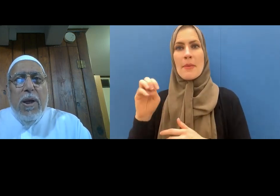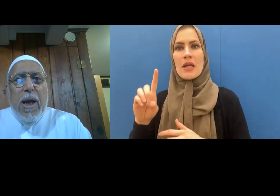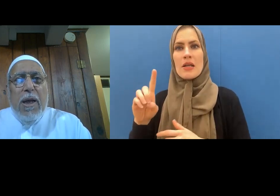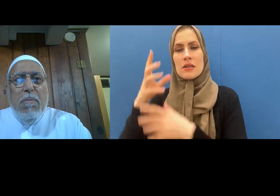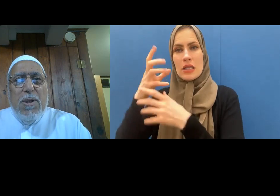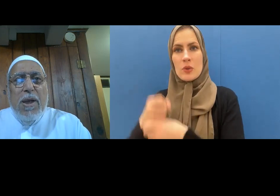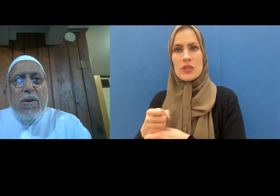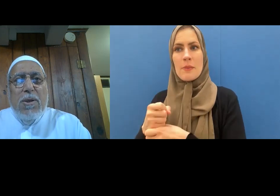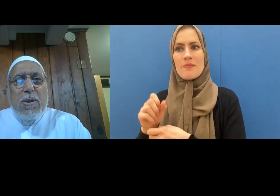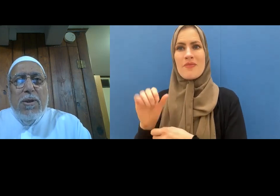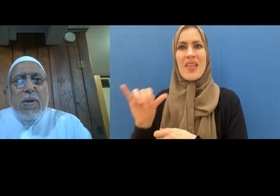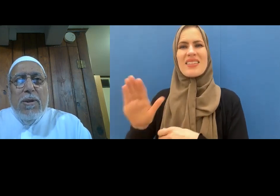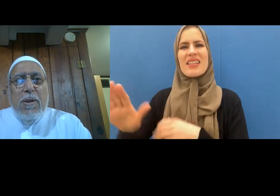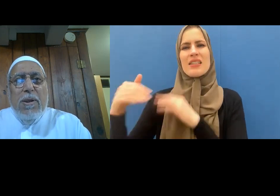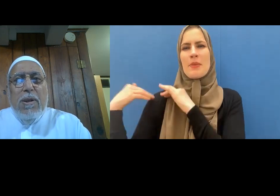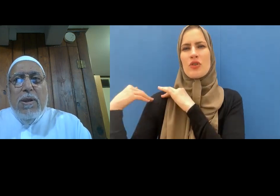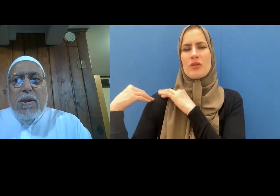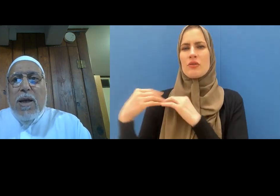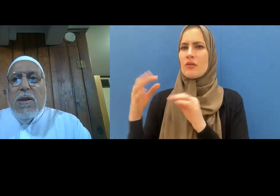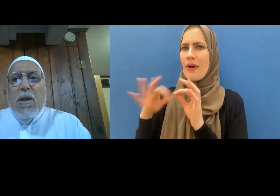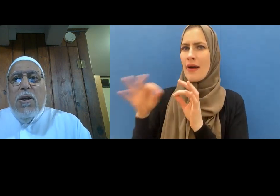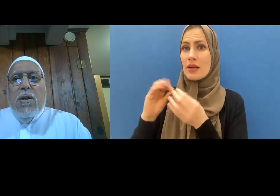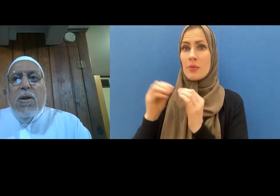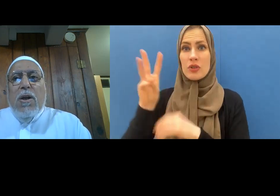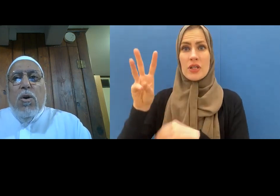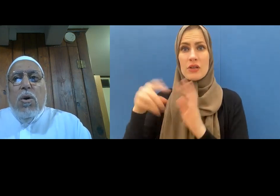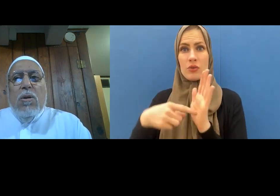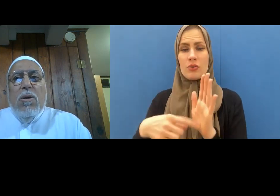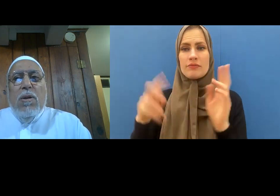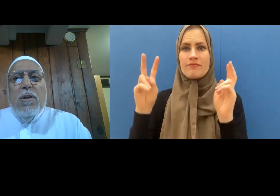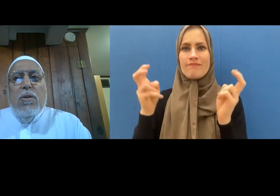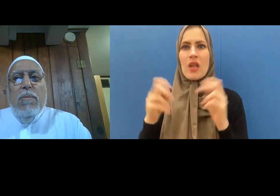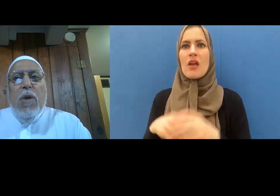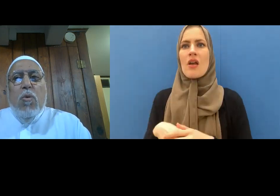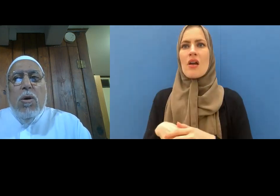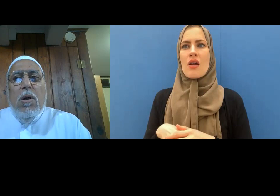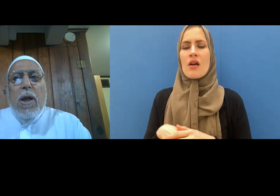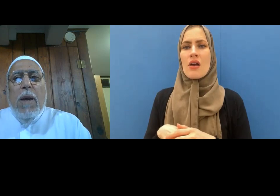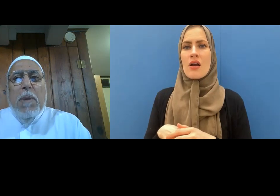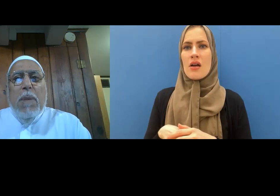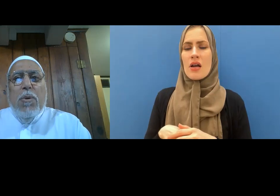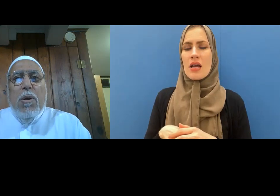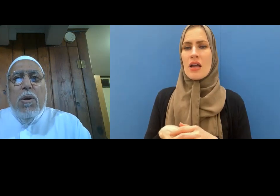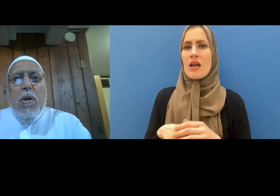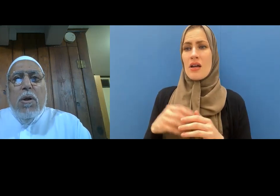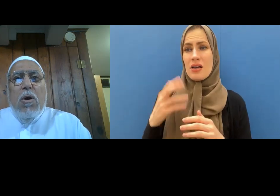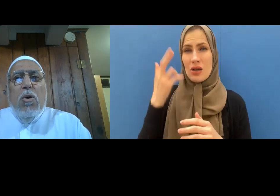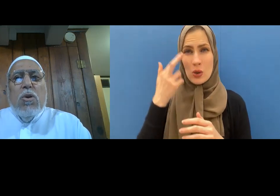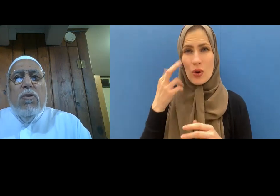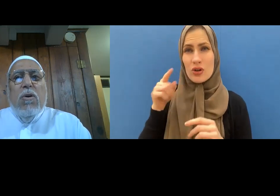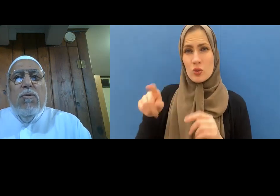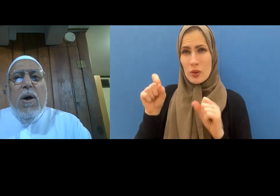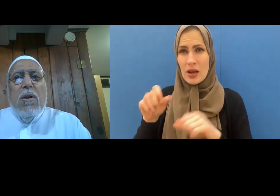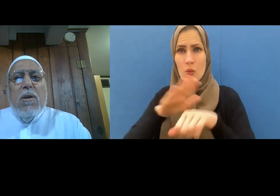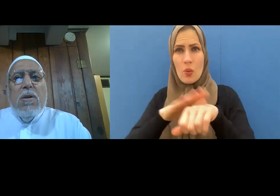commission, ayah number 6. It says, in order that you may warn a people